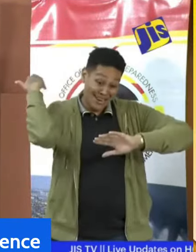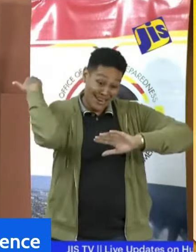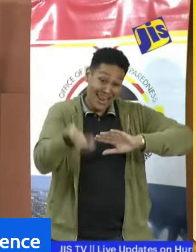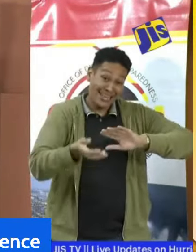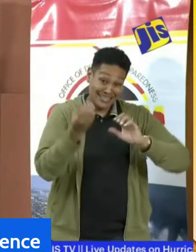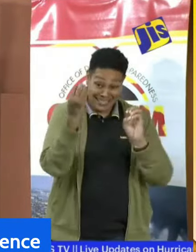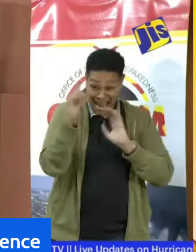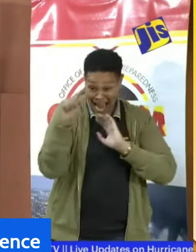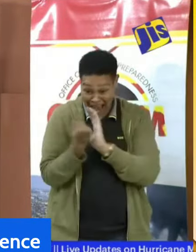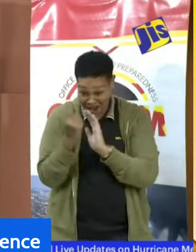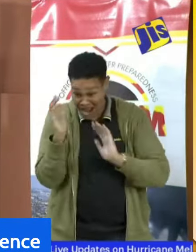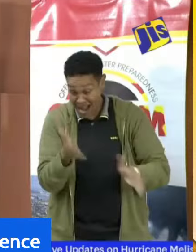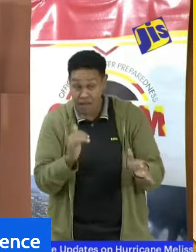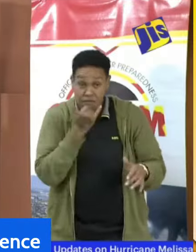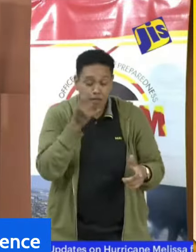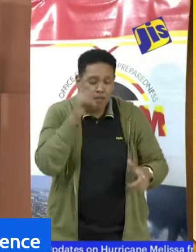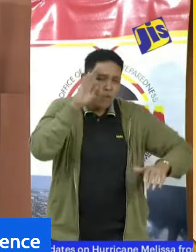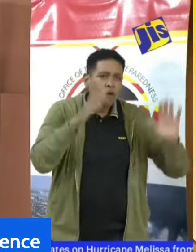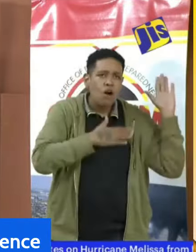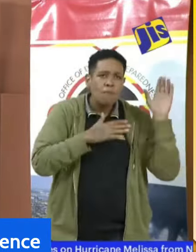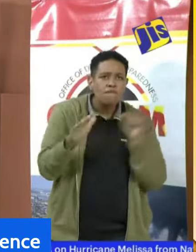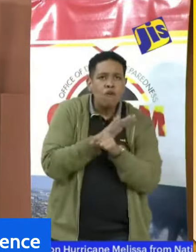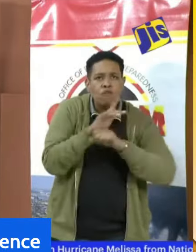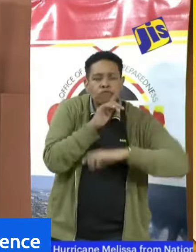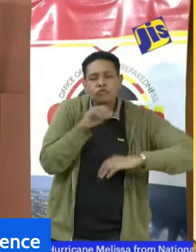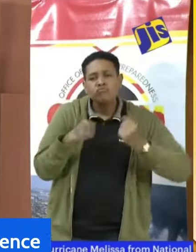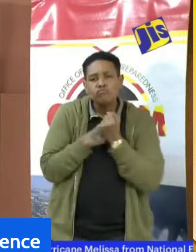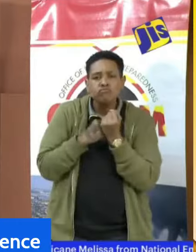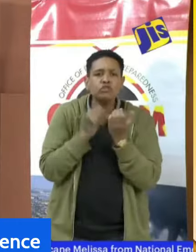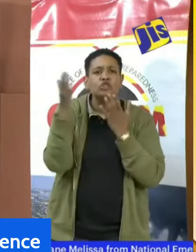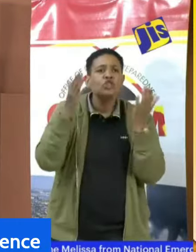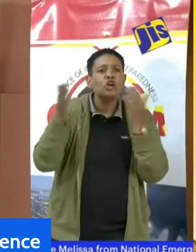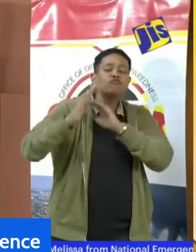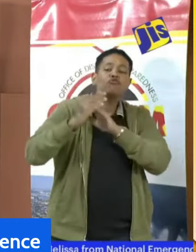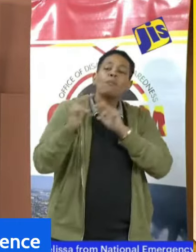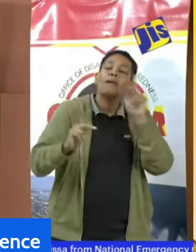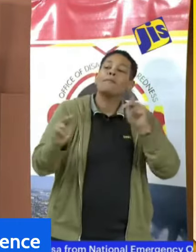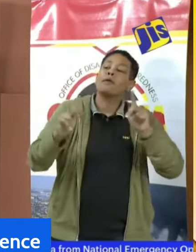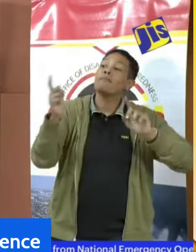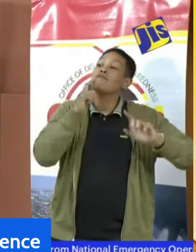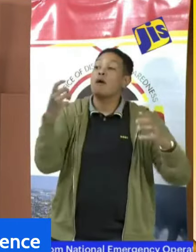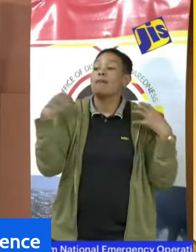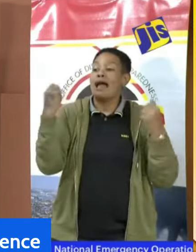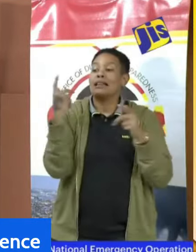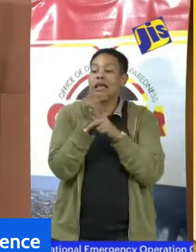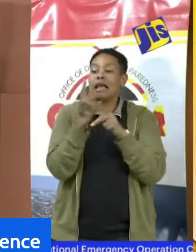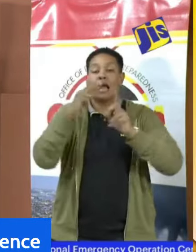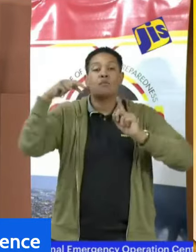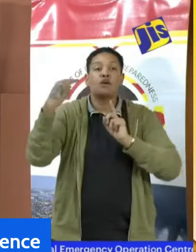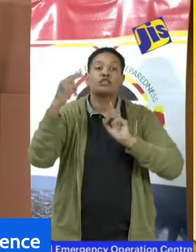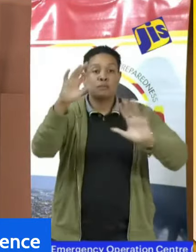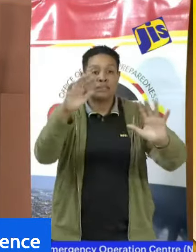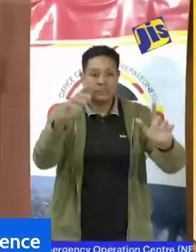number of hours, they will commit fully to serving the Jamaican people from a healthcare perspective.